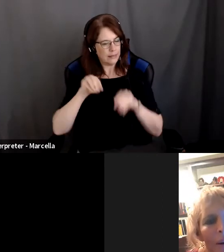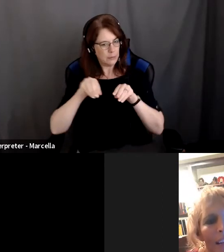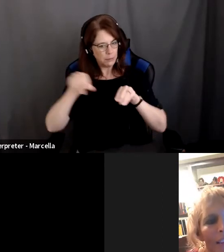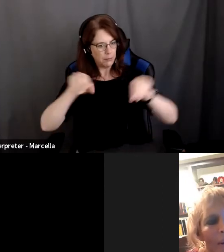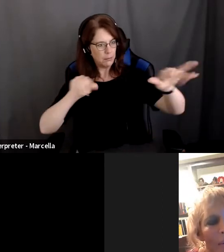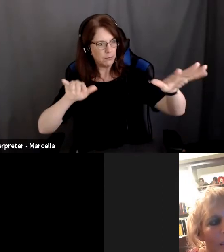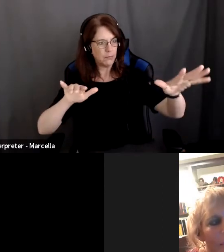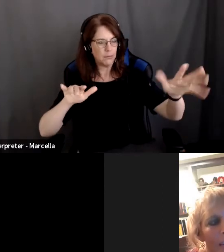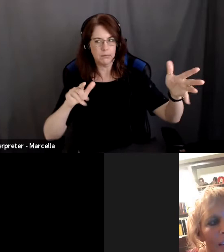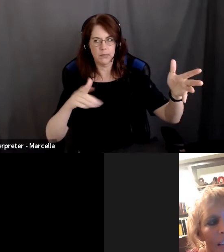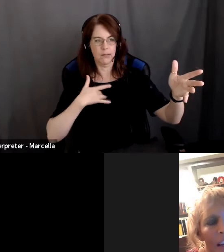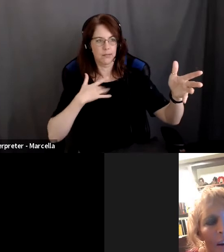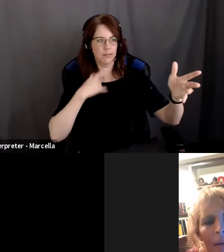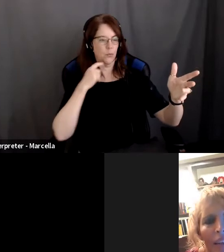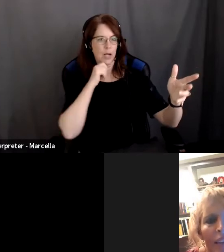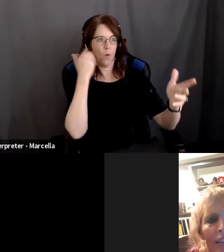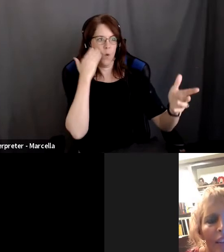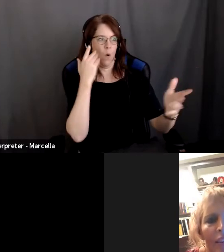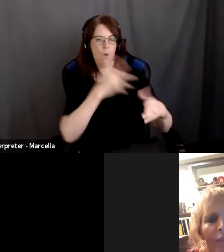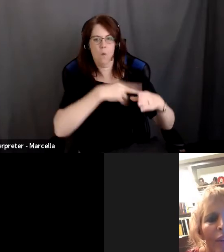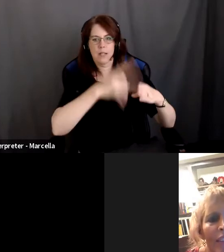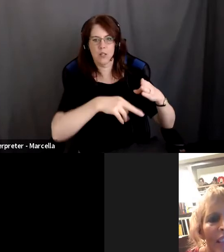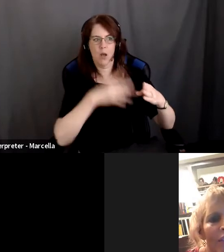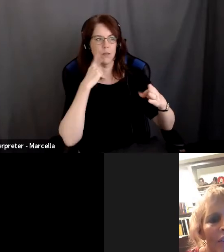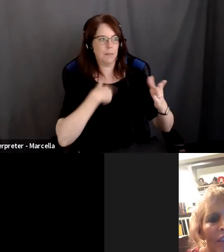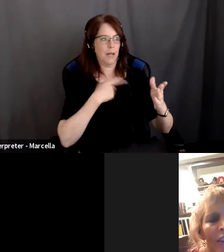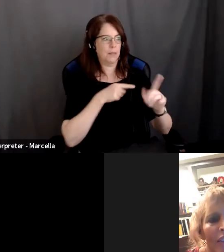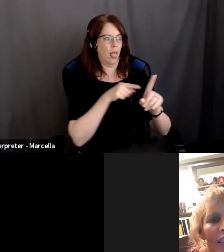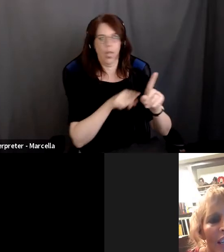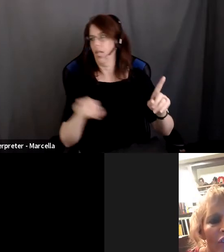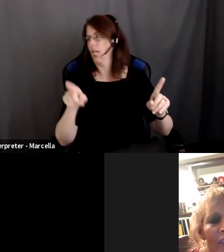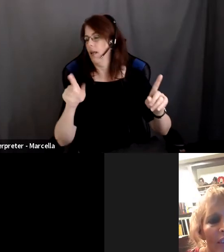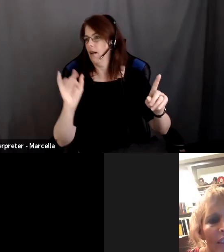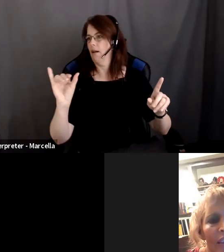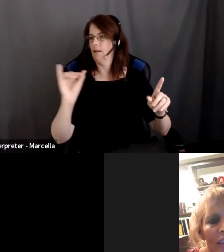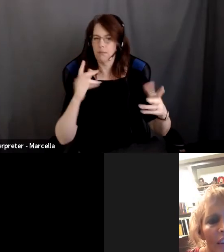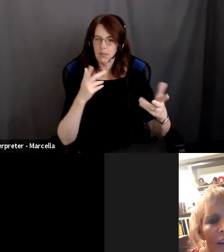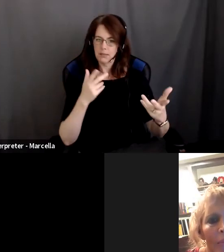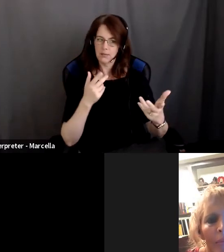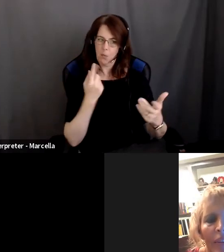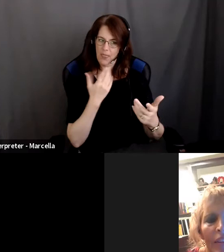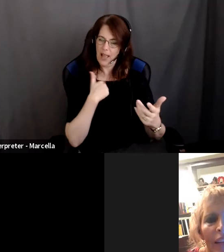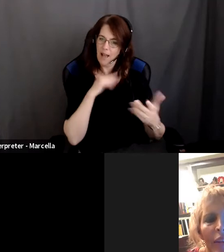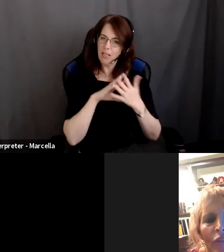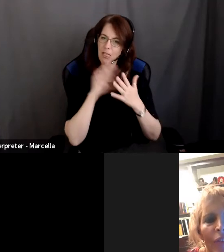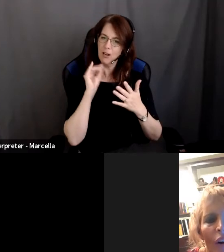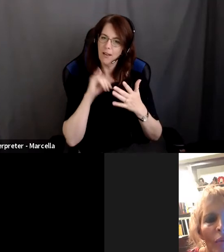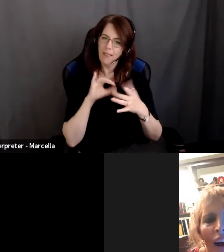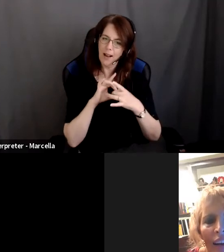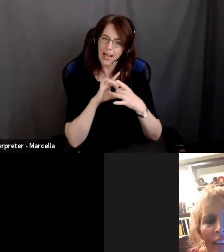go ways that we weren't expecting. But if one thing I've learned is those connections, so they reach far and